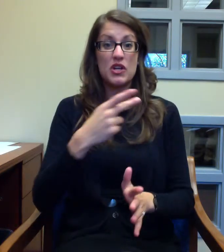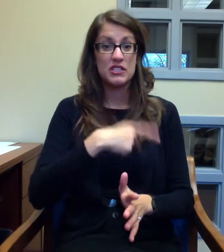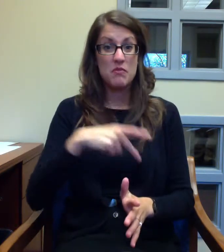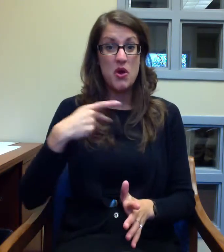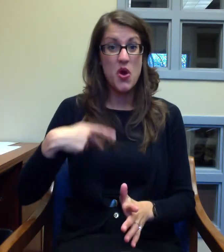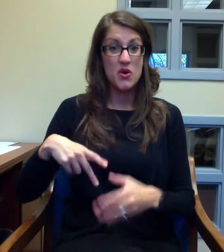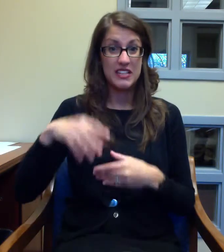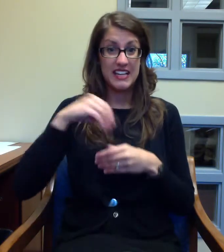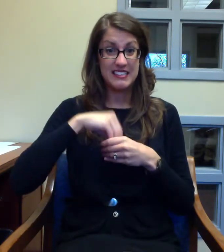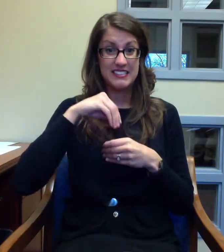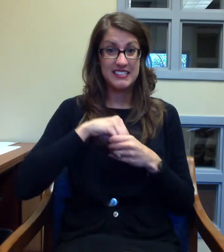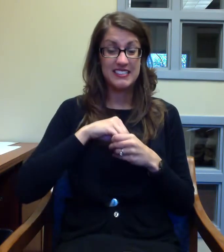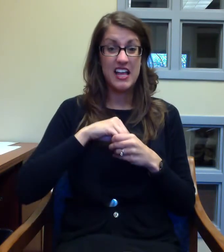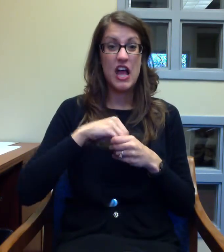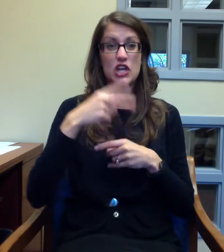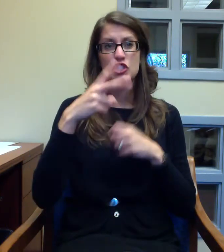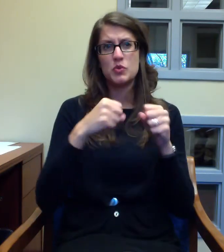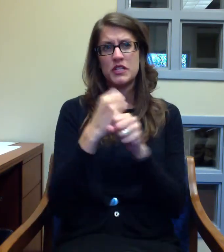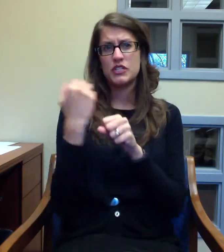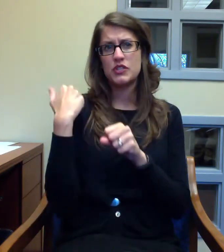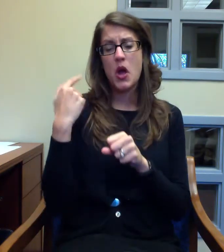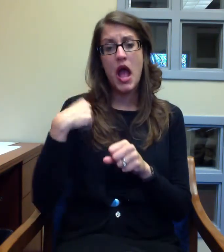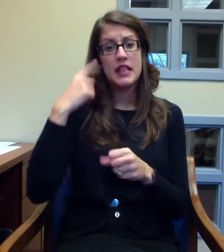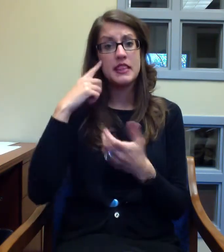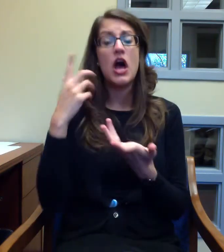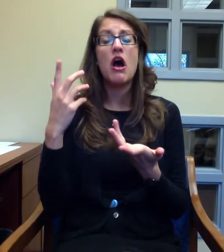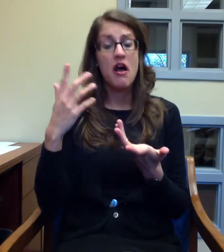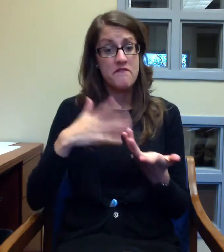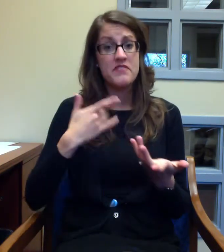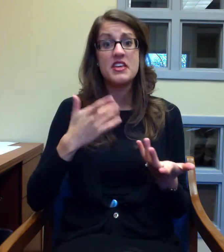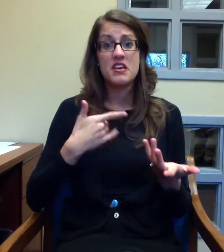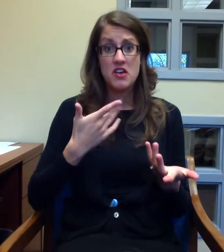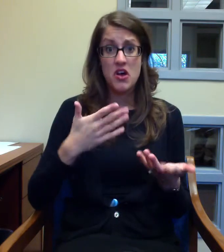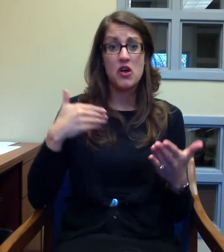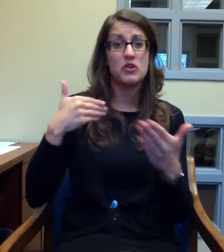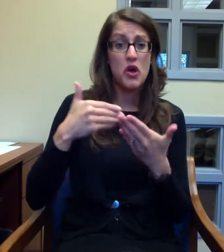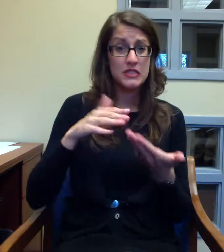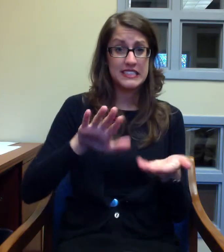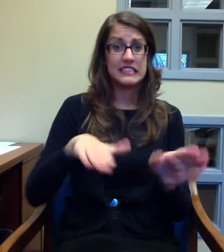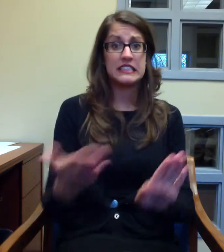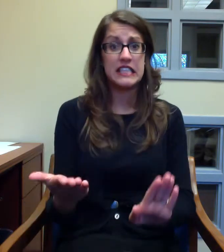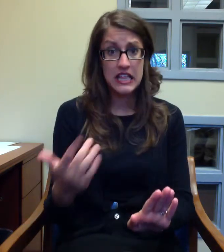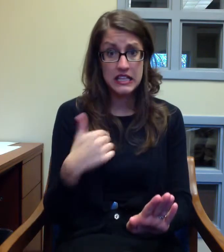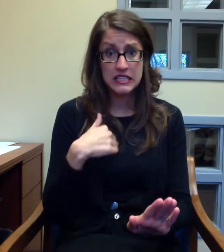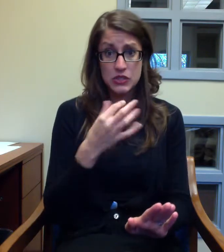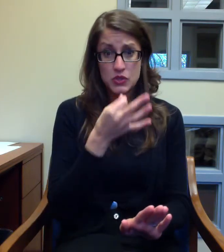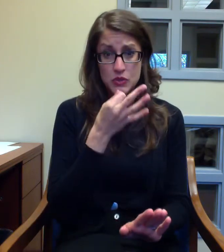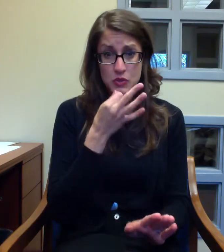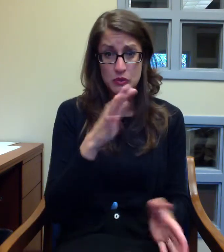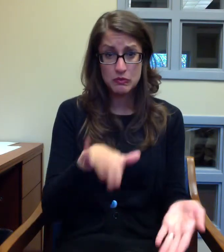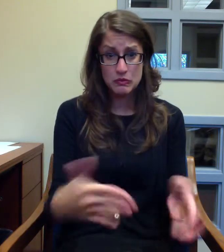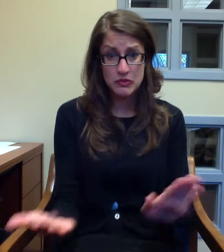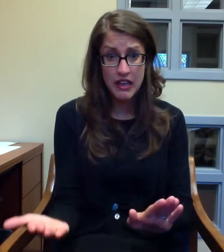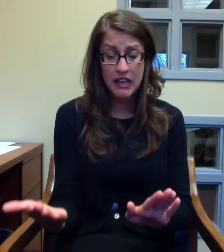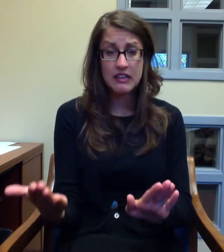I don't know if I was close to death, but I sure did feel that way. And as I grasped for